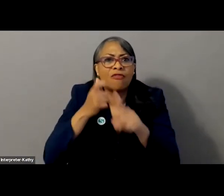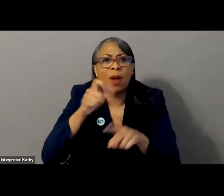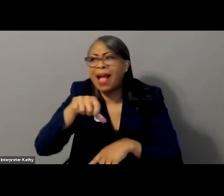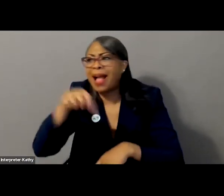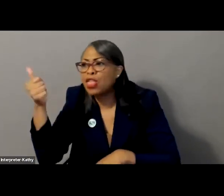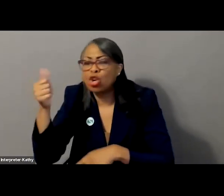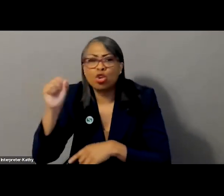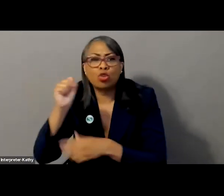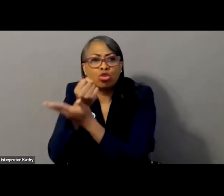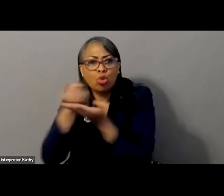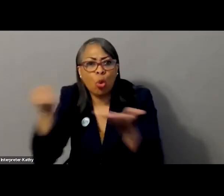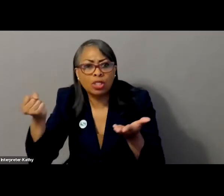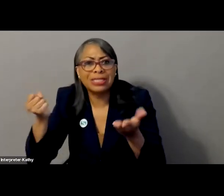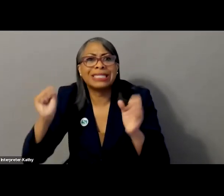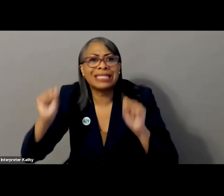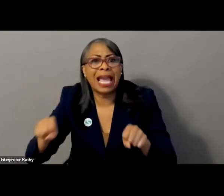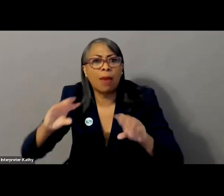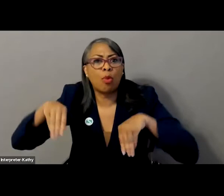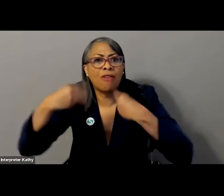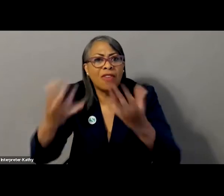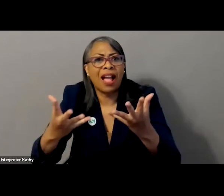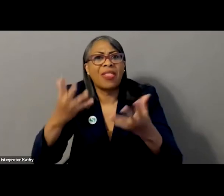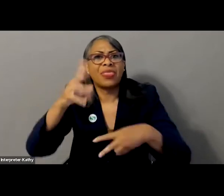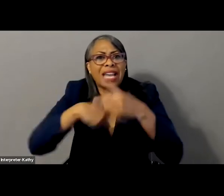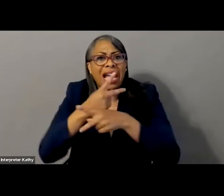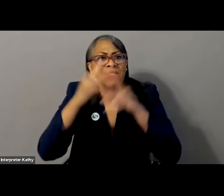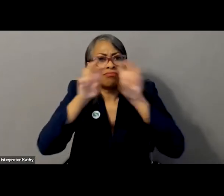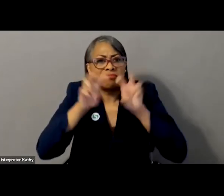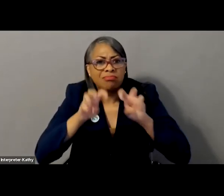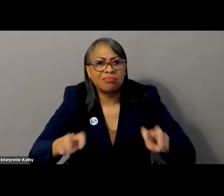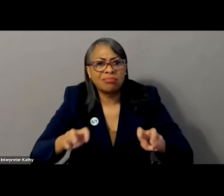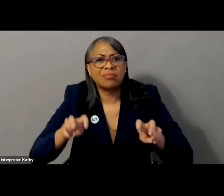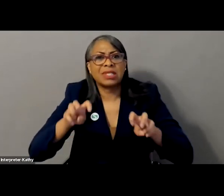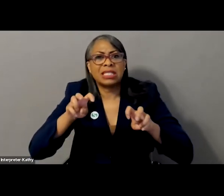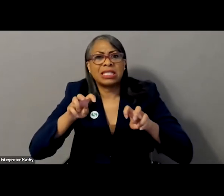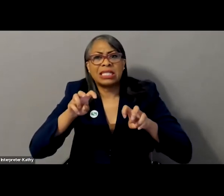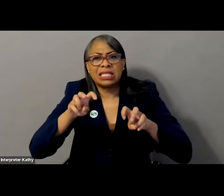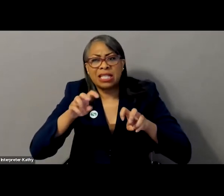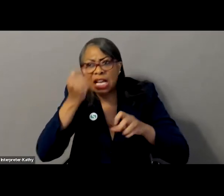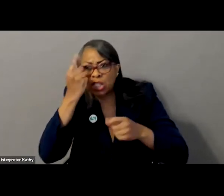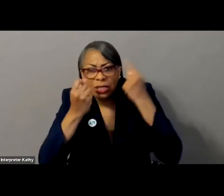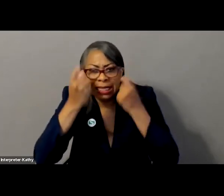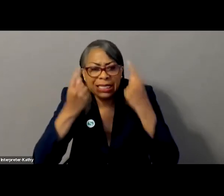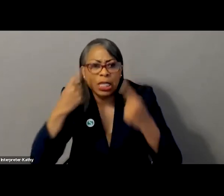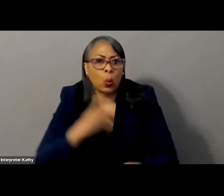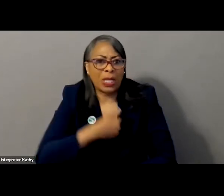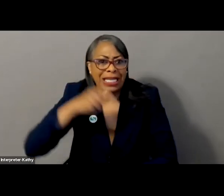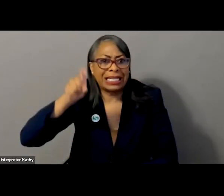sources that can provide the kind of analytic insights that are necessary. And I think this is a